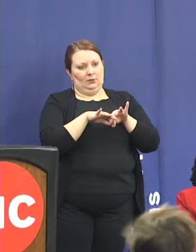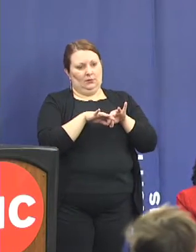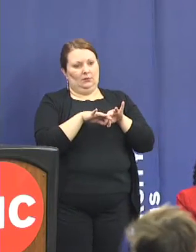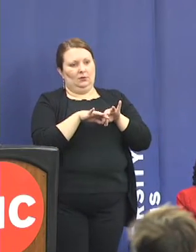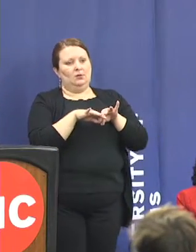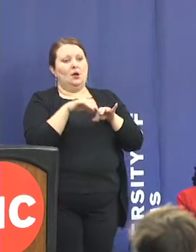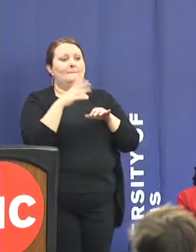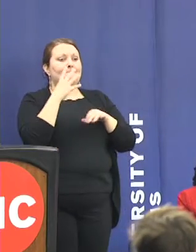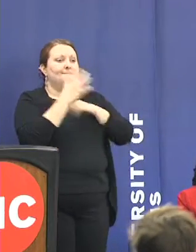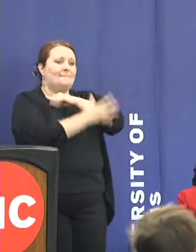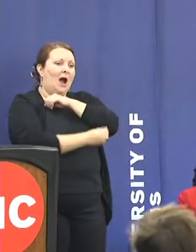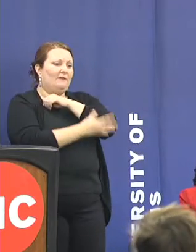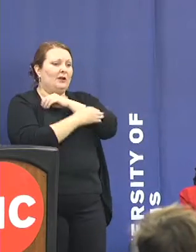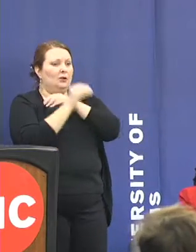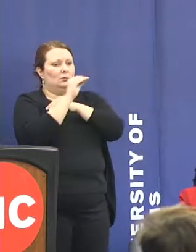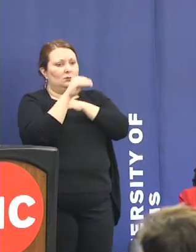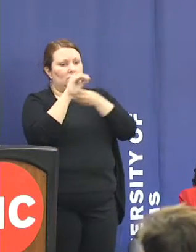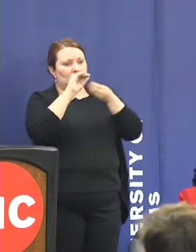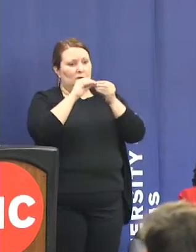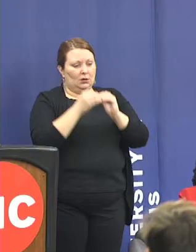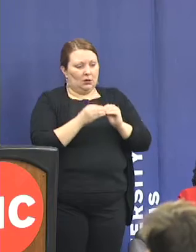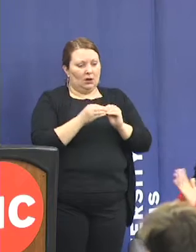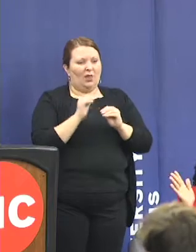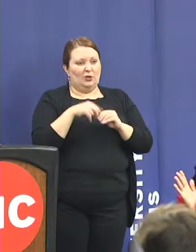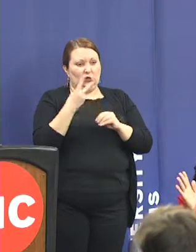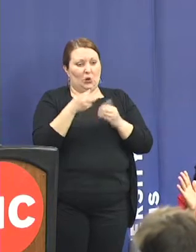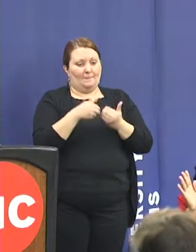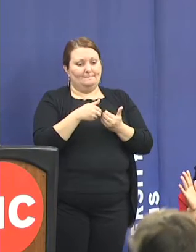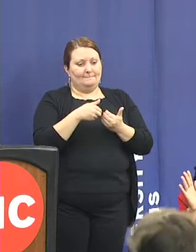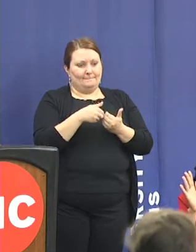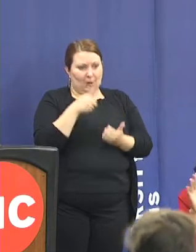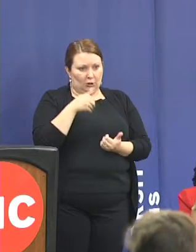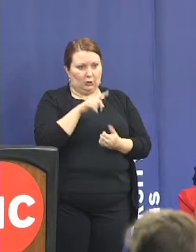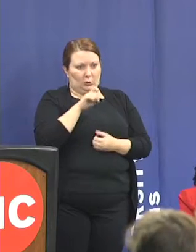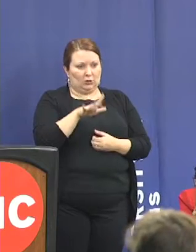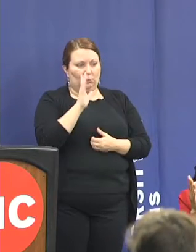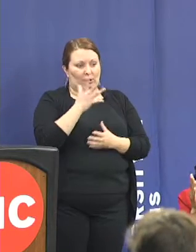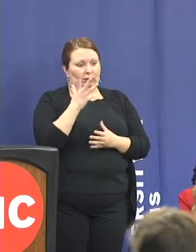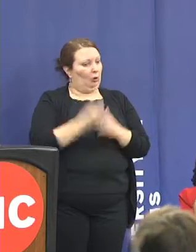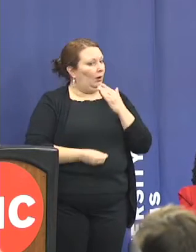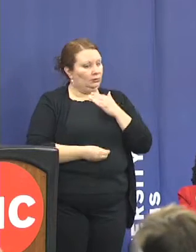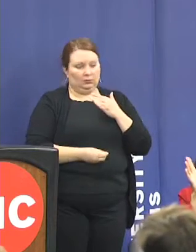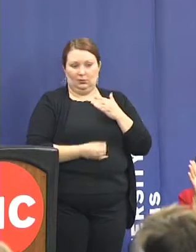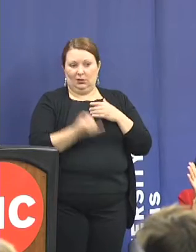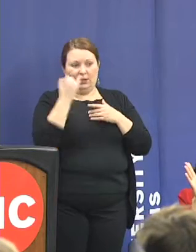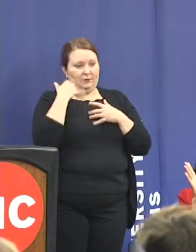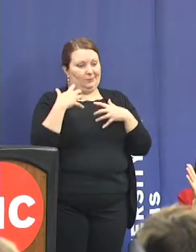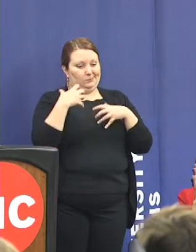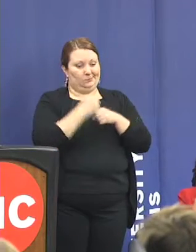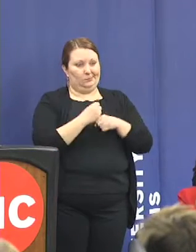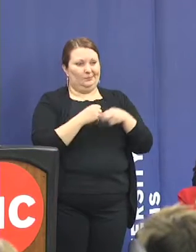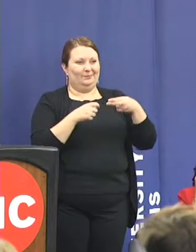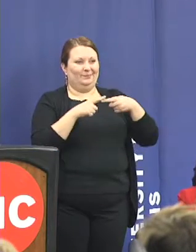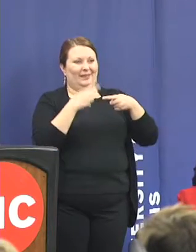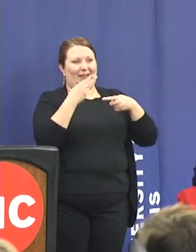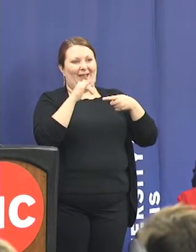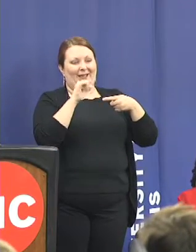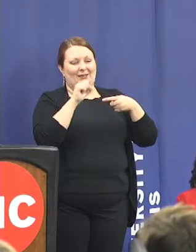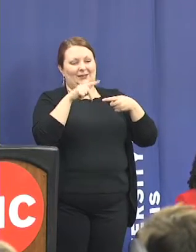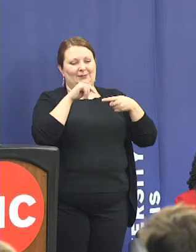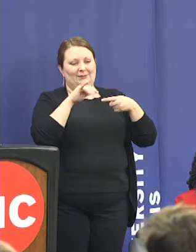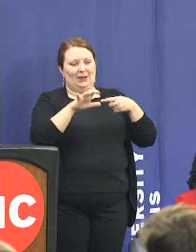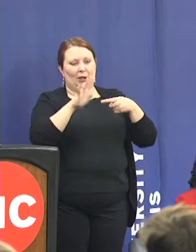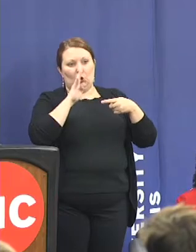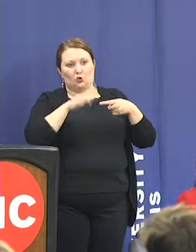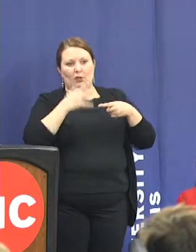again, poverty rates, everything that we have under the two-part question is going to disappear once we have the Hispanic category and ignore the